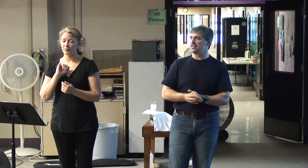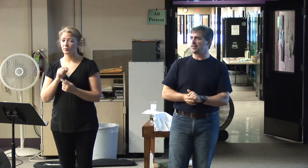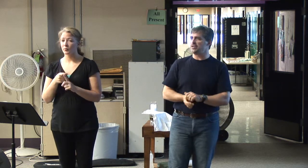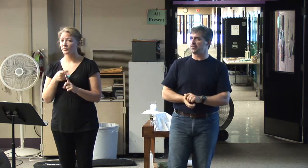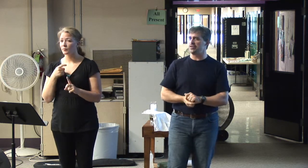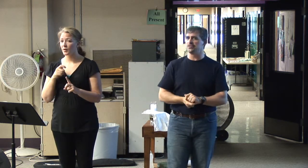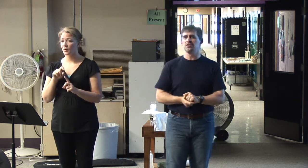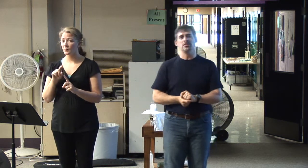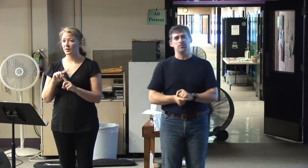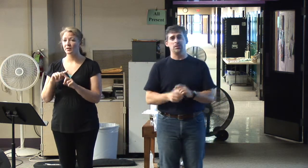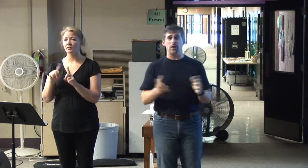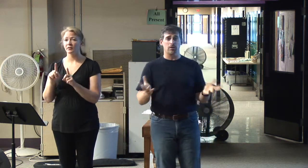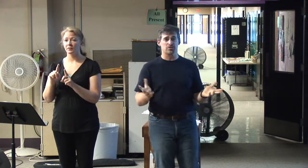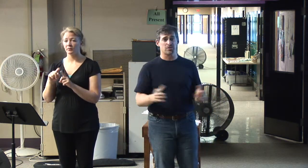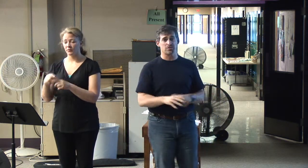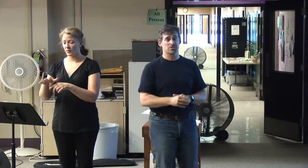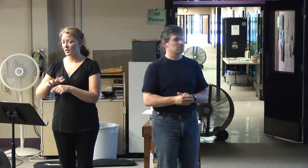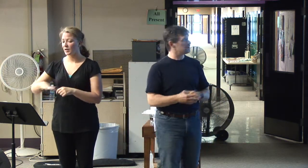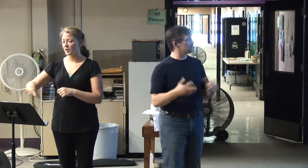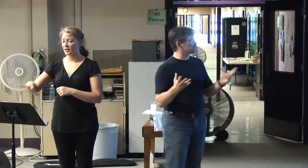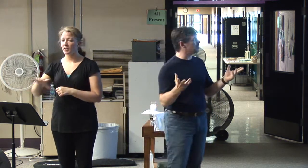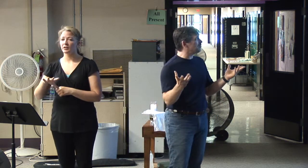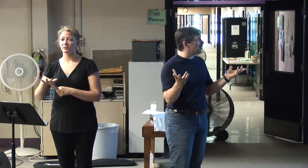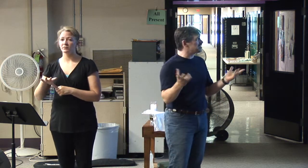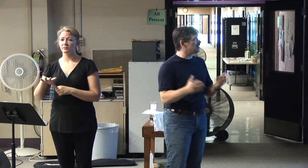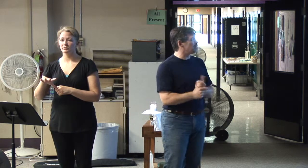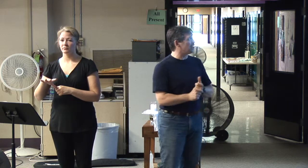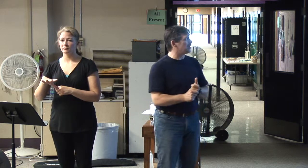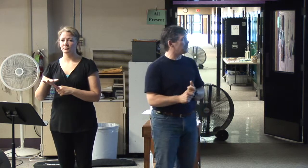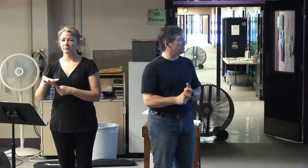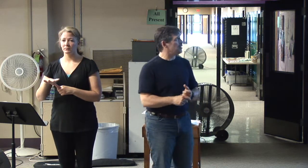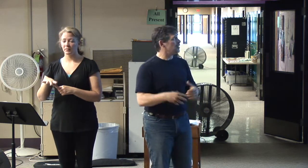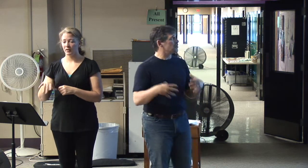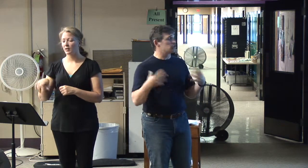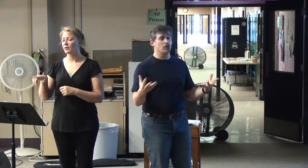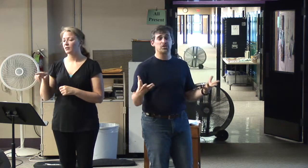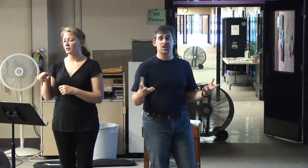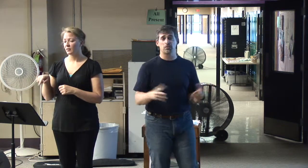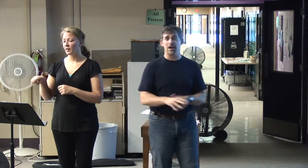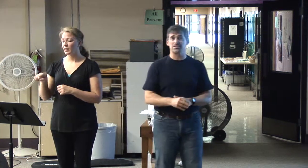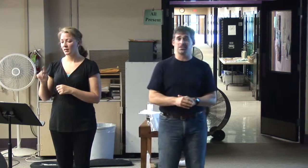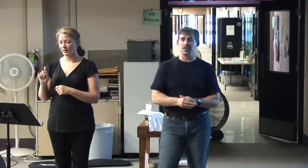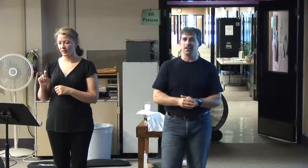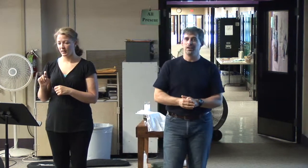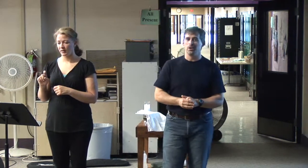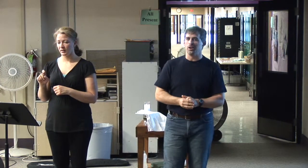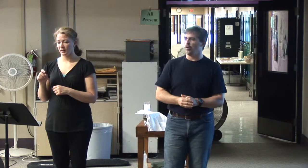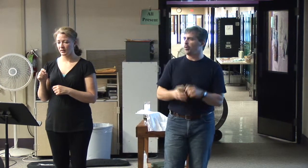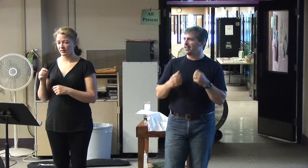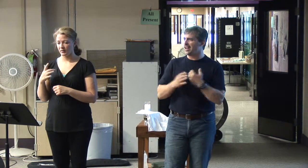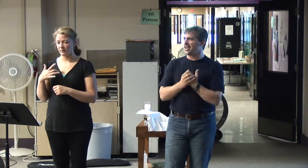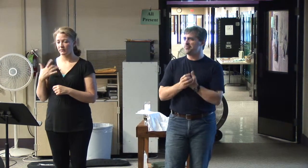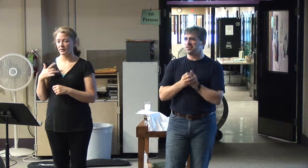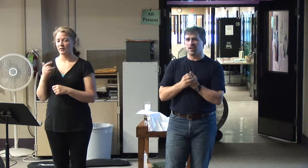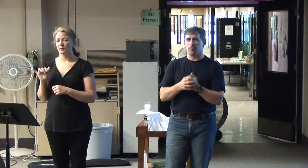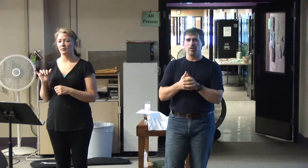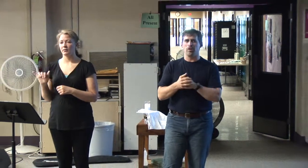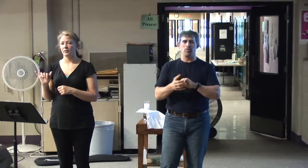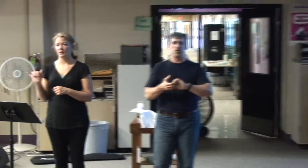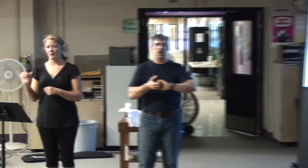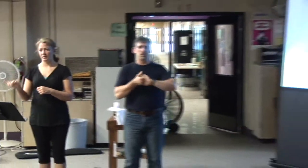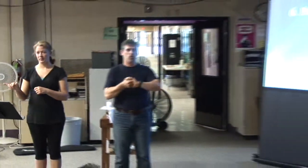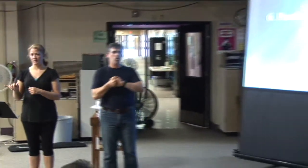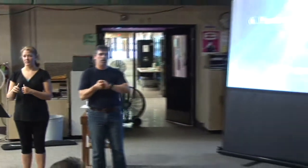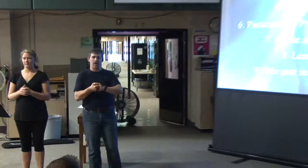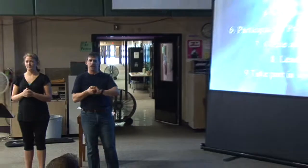You knew what it was like to be strangers? You need to welcome strangers. So what does that look like? Serve with generosity. You know, a lot of times in our